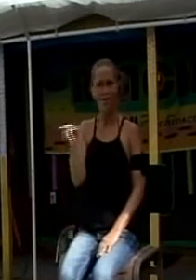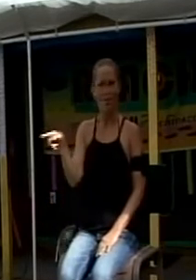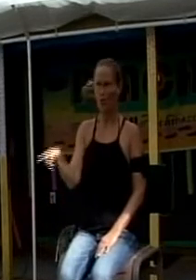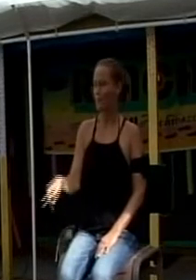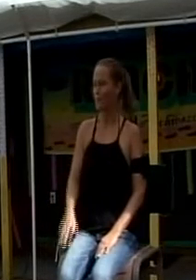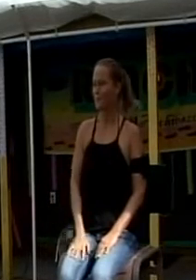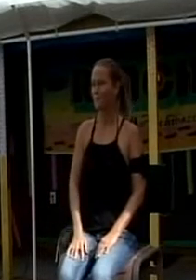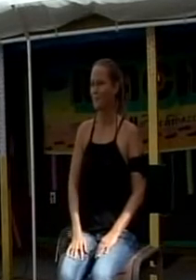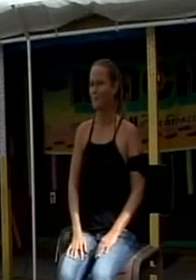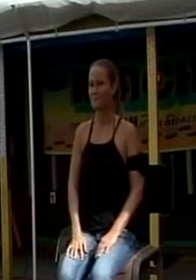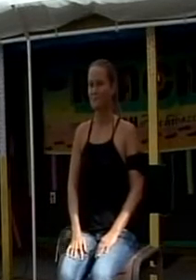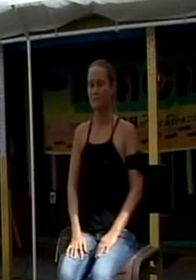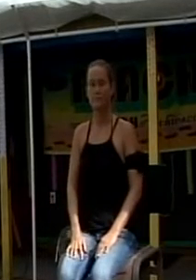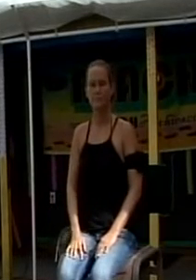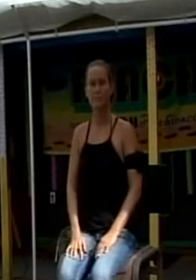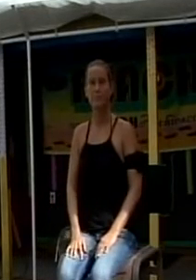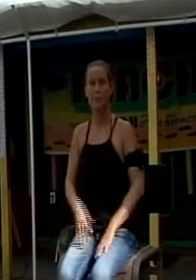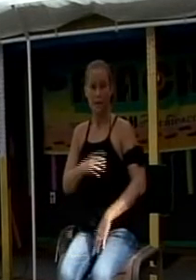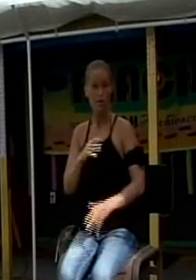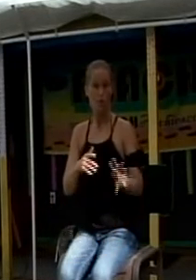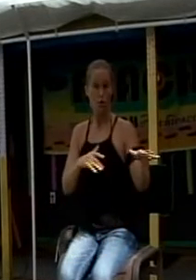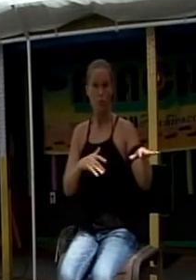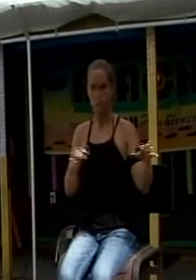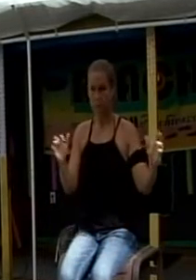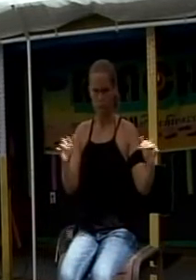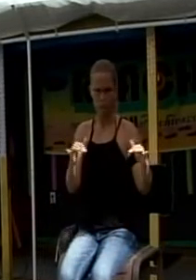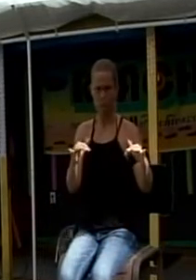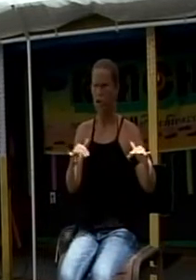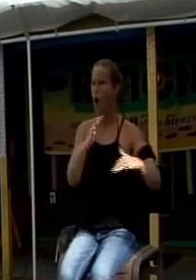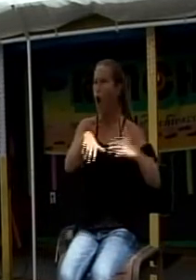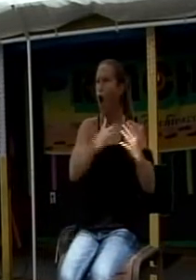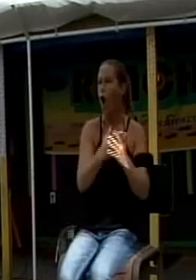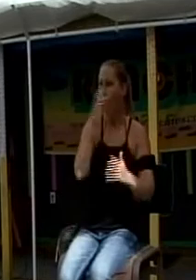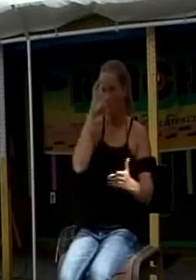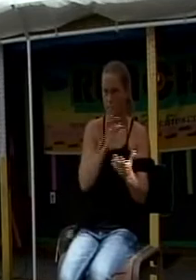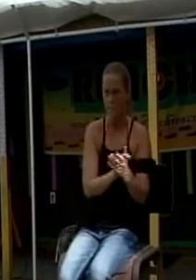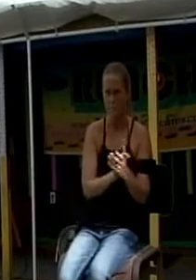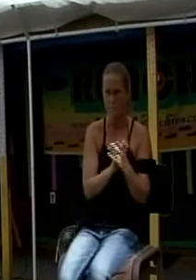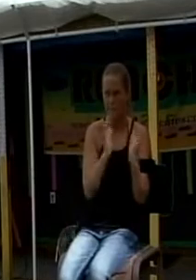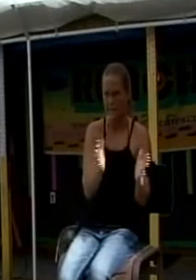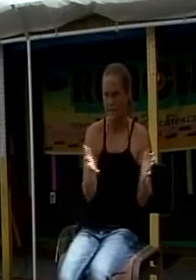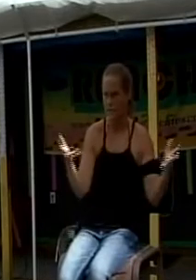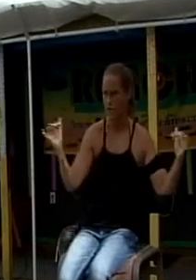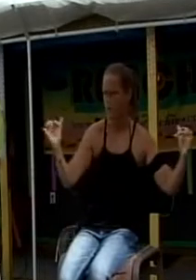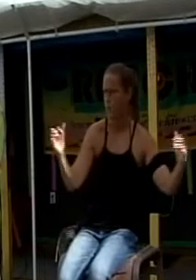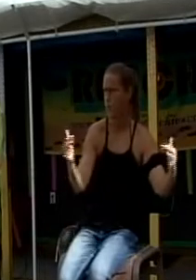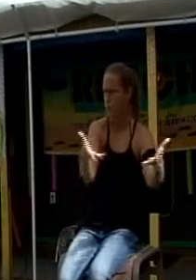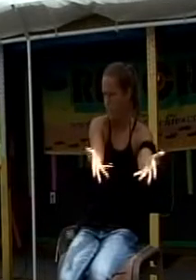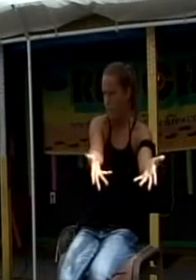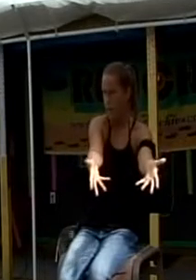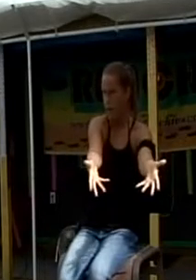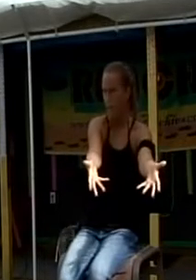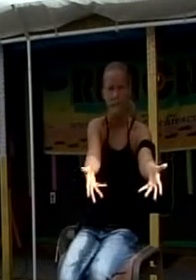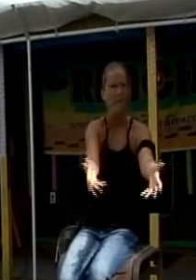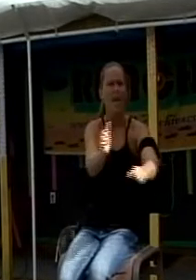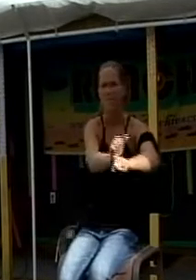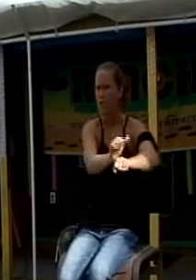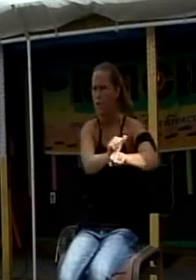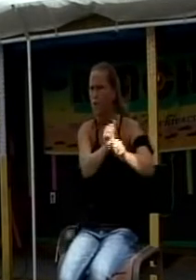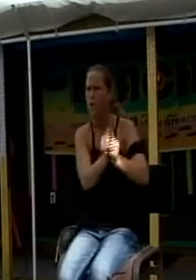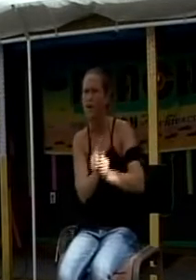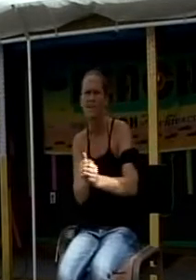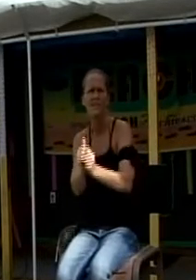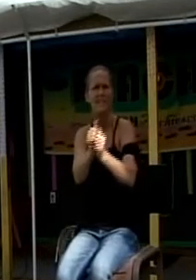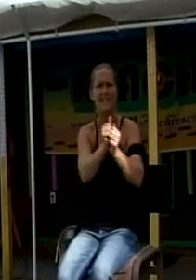believed were together and had all things in common and sold their possessions and goods. Ooh, people get and